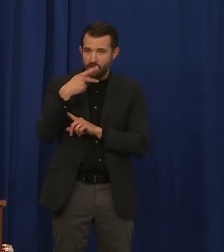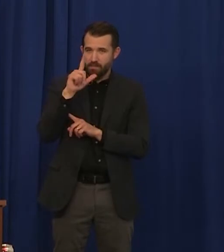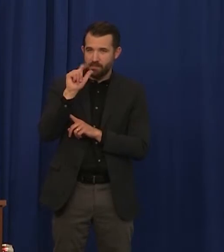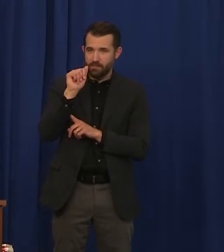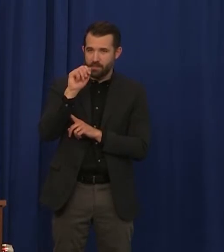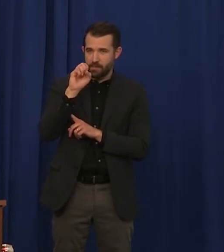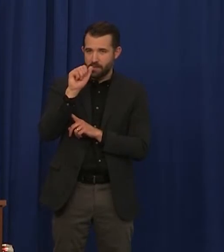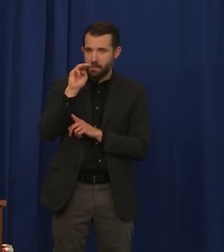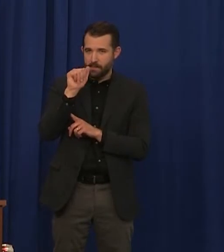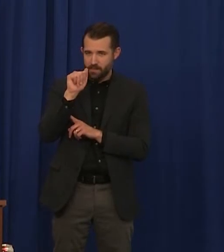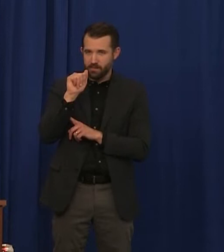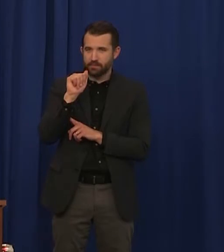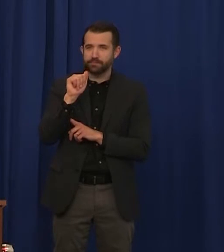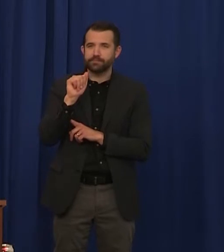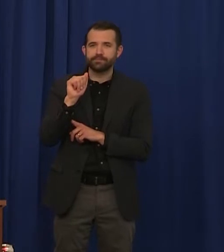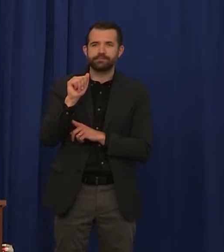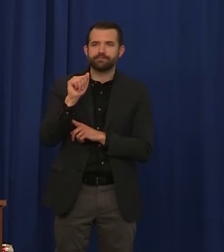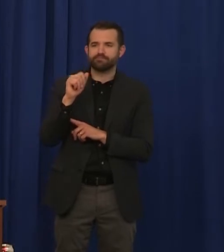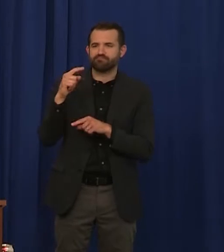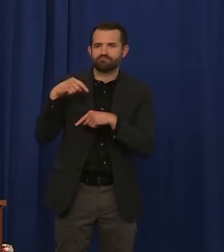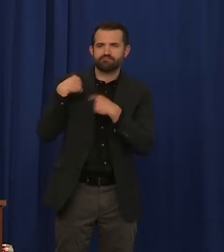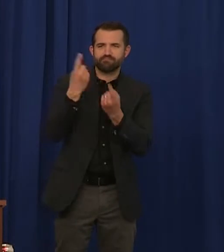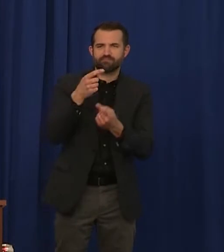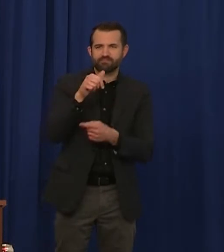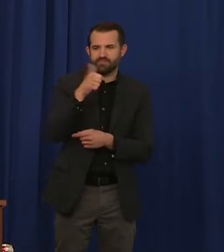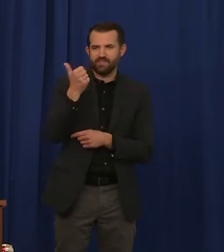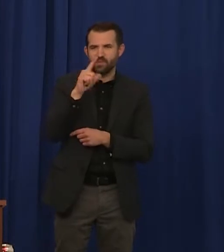decades now, the scientific community has known